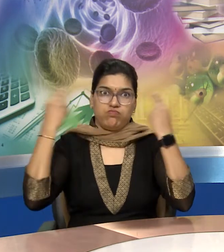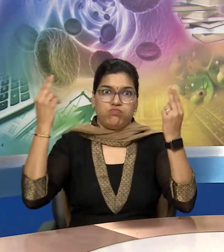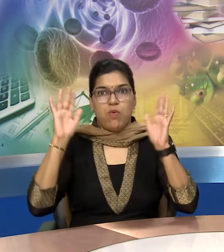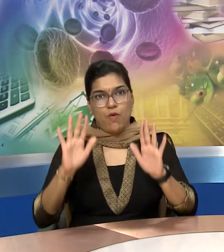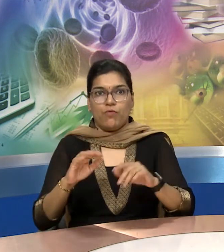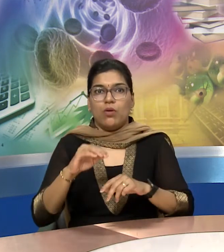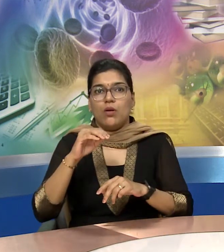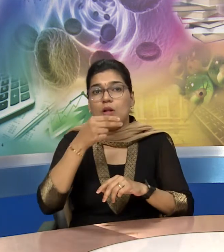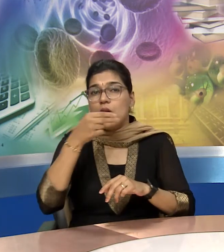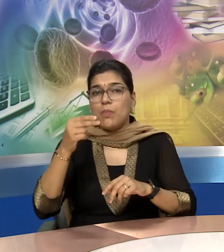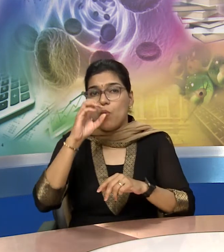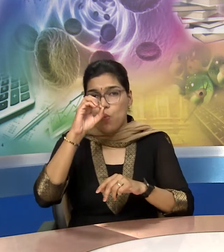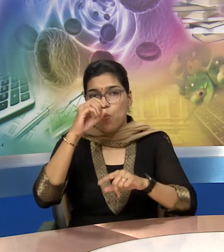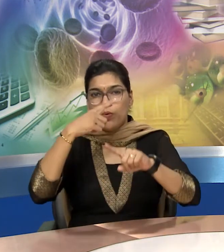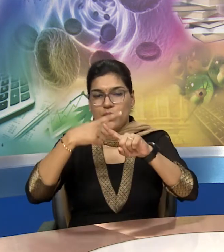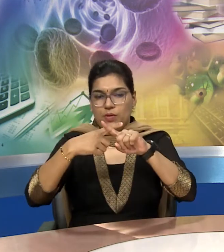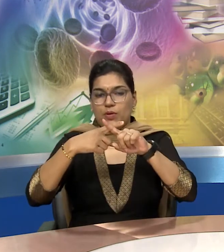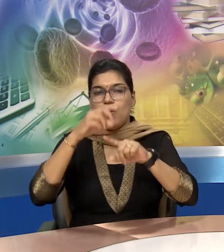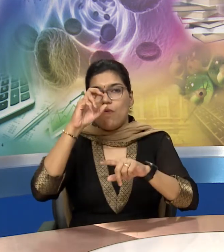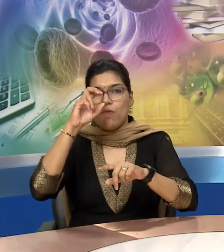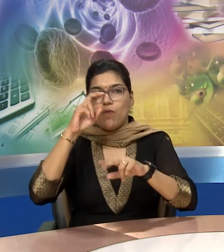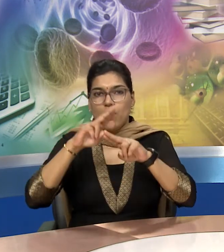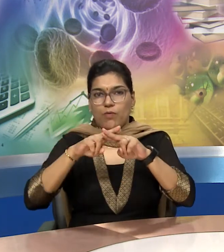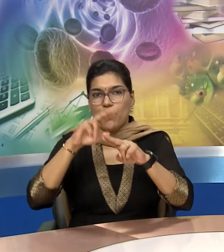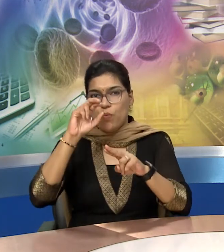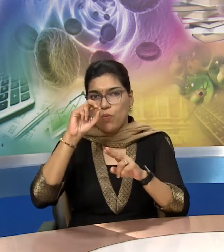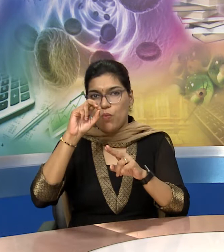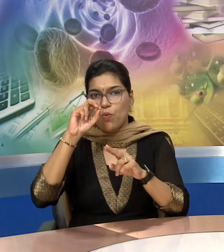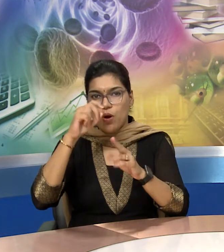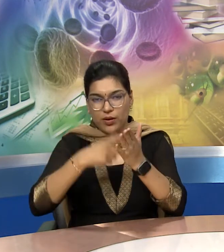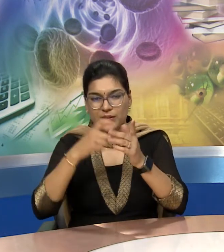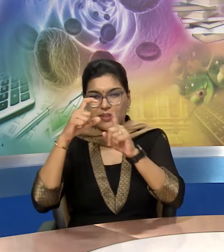The Oxford Companion of the English Language